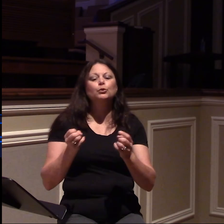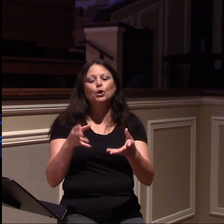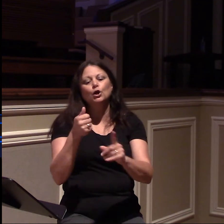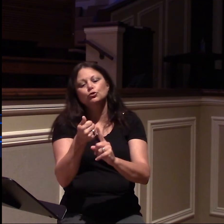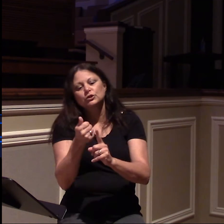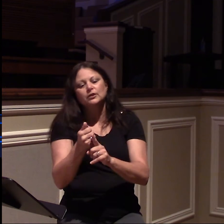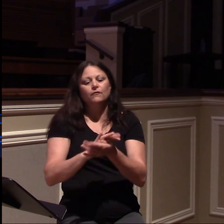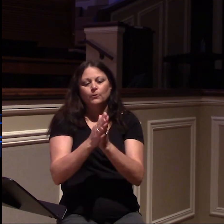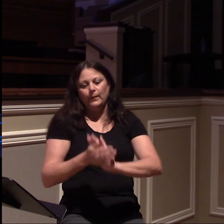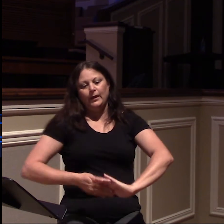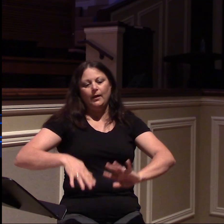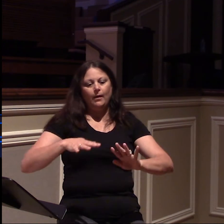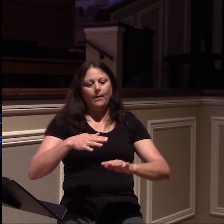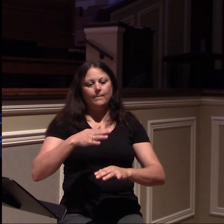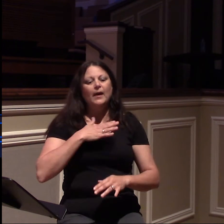them otherwise.